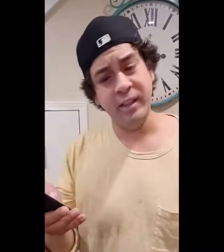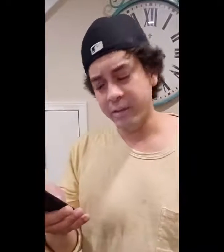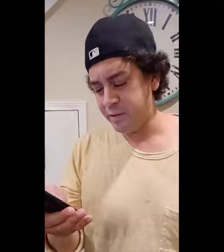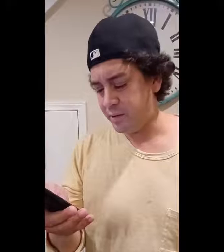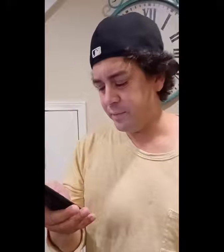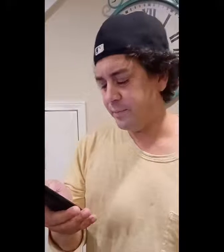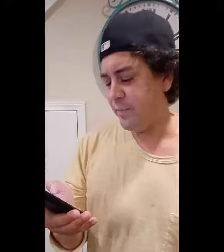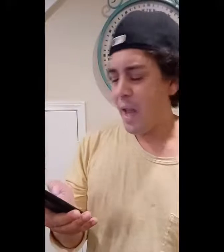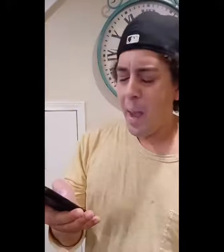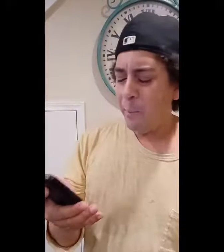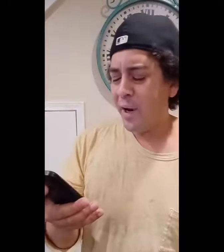years.